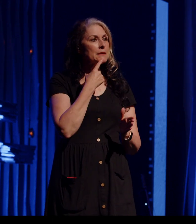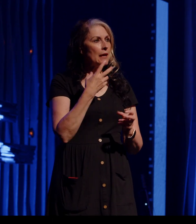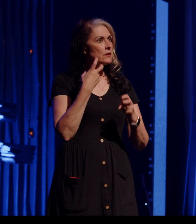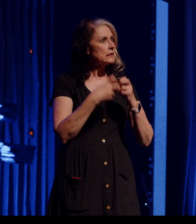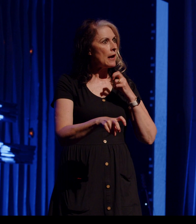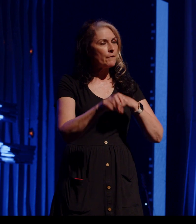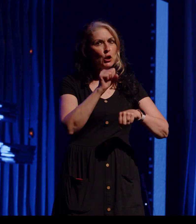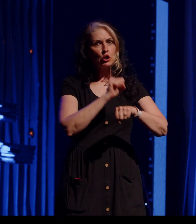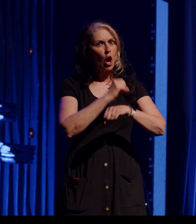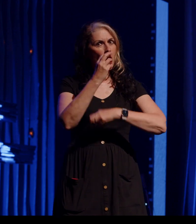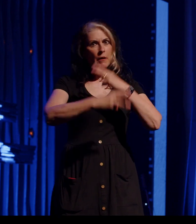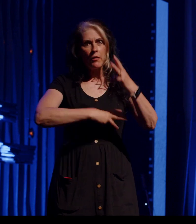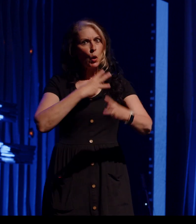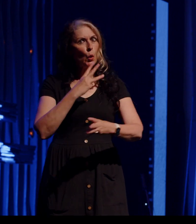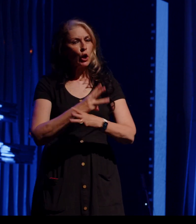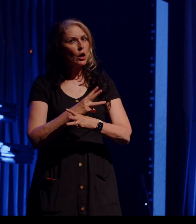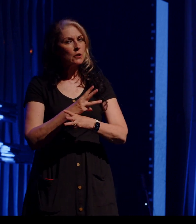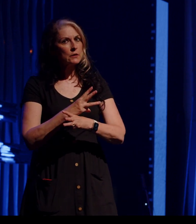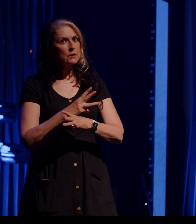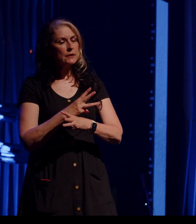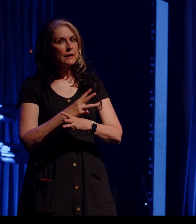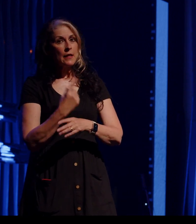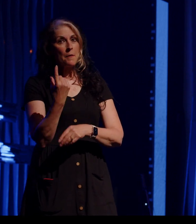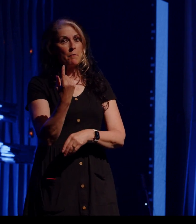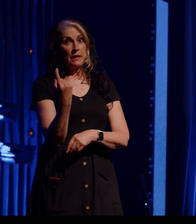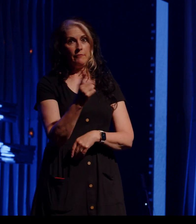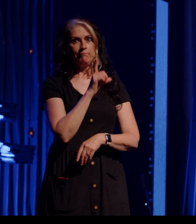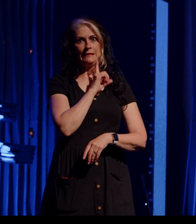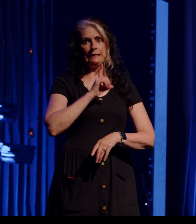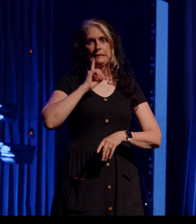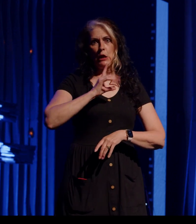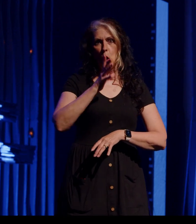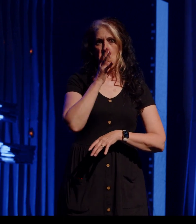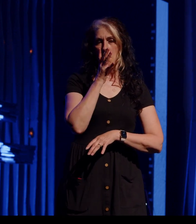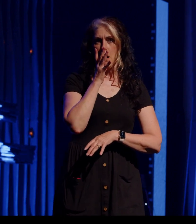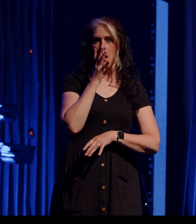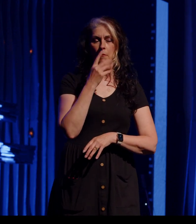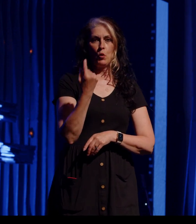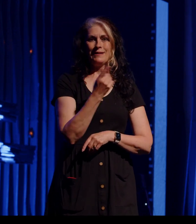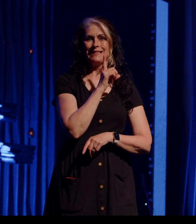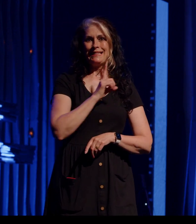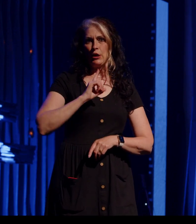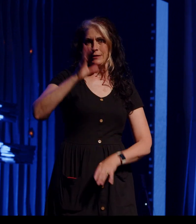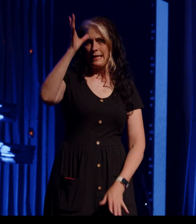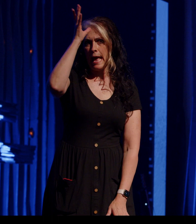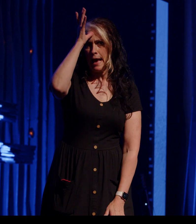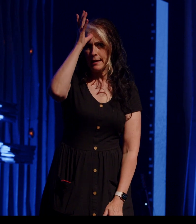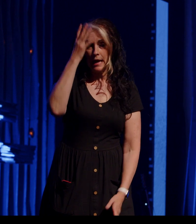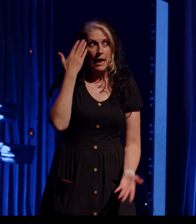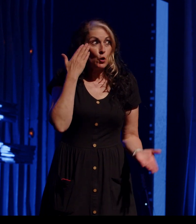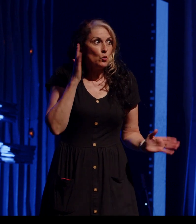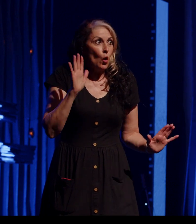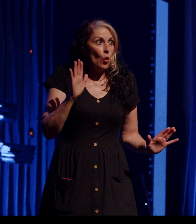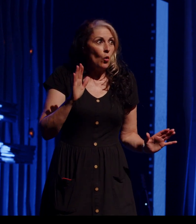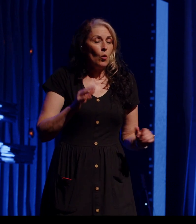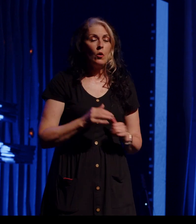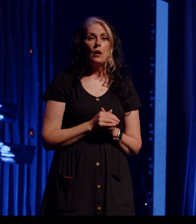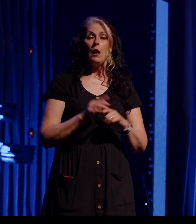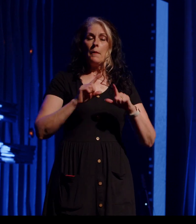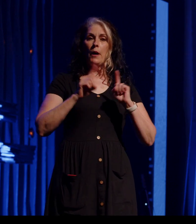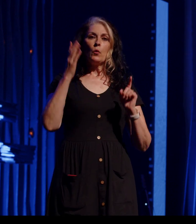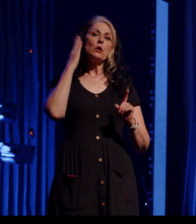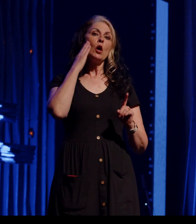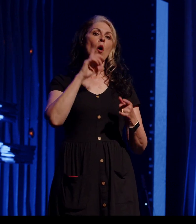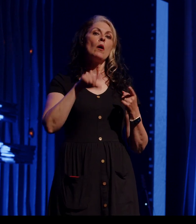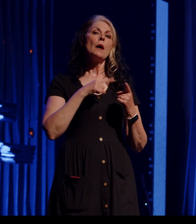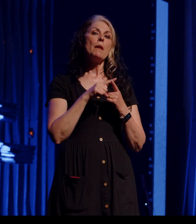tougher job in the world than being a single mom, I don't know what it would be, or a single dad. And I don't know, but we know